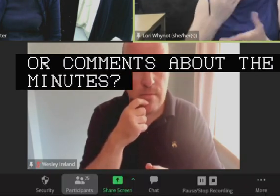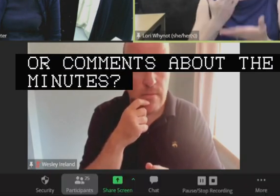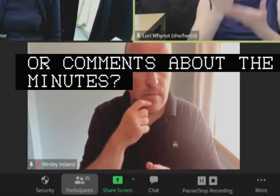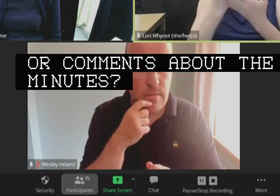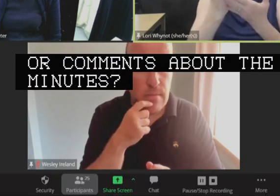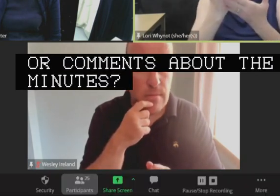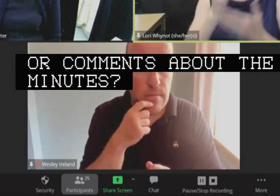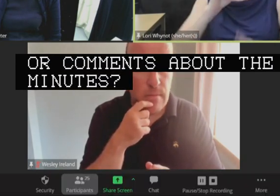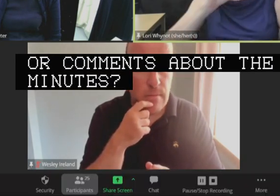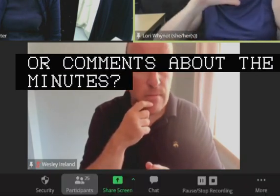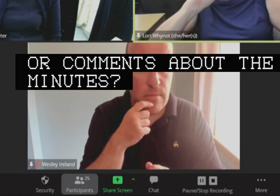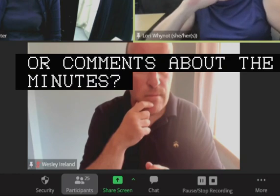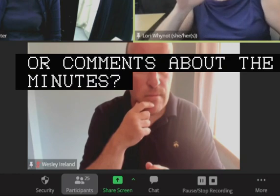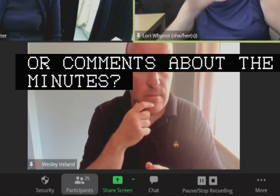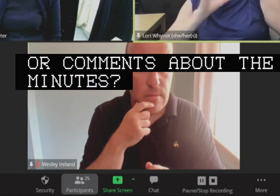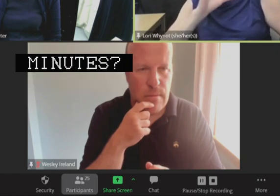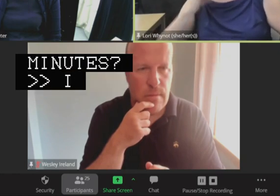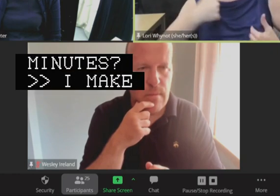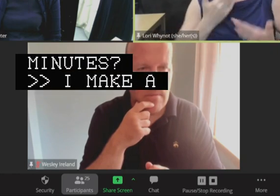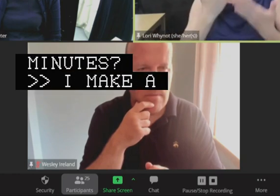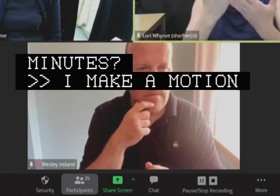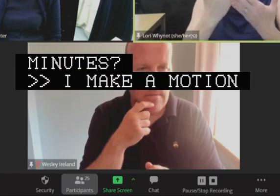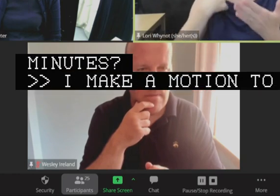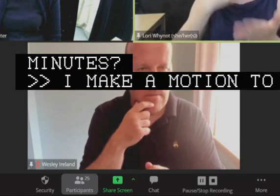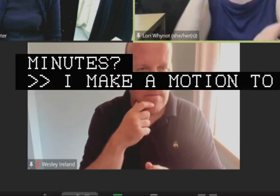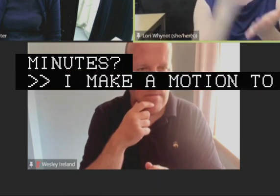approve. This is Carl.